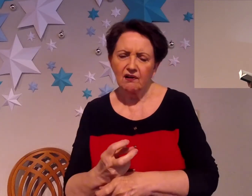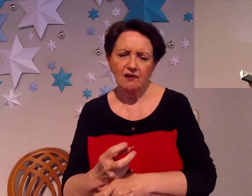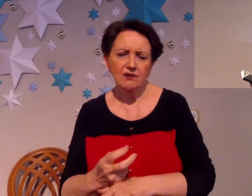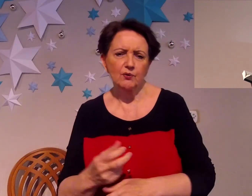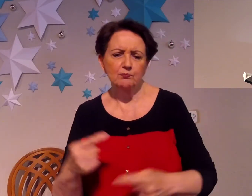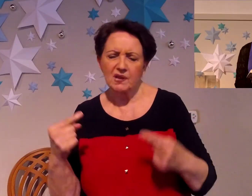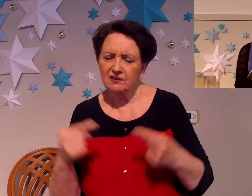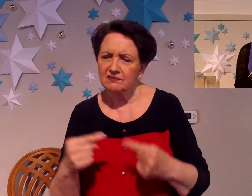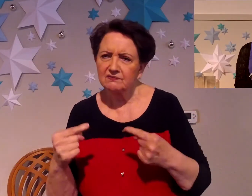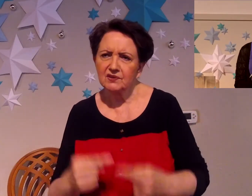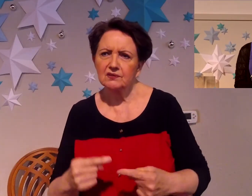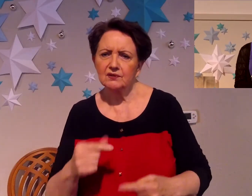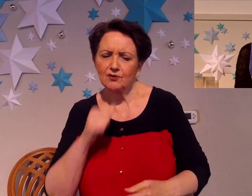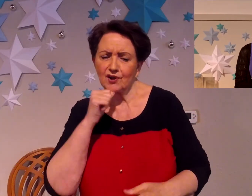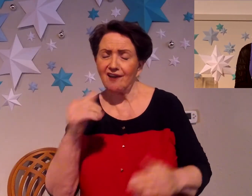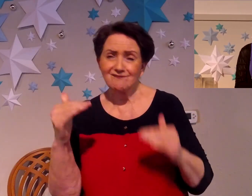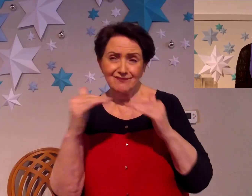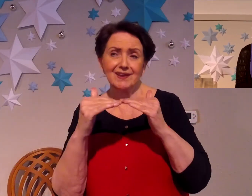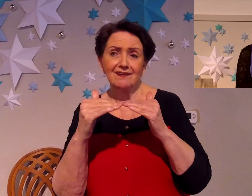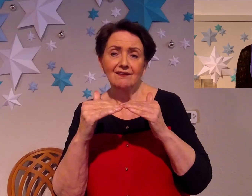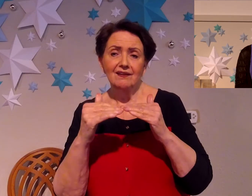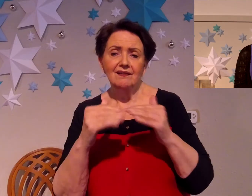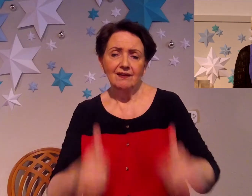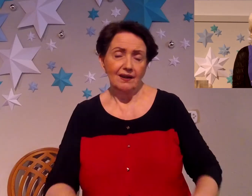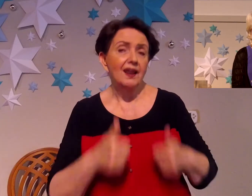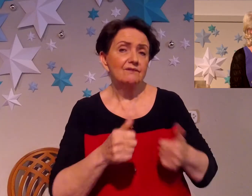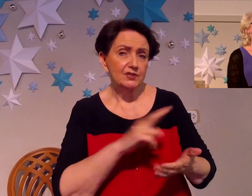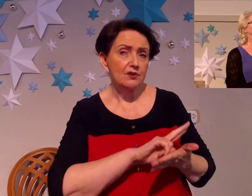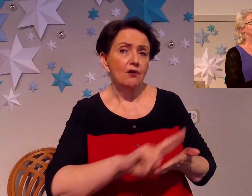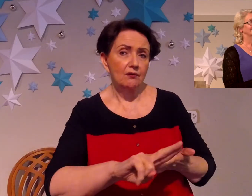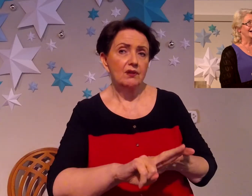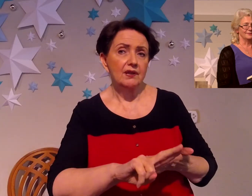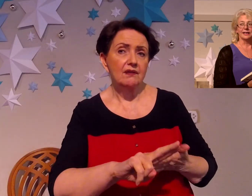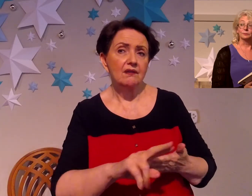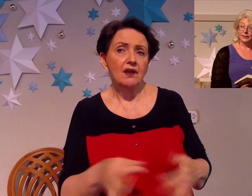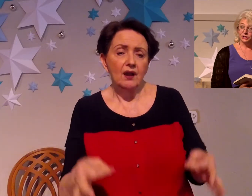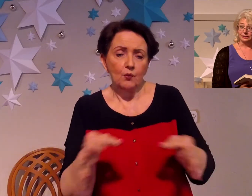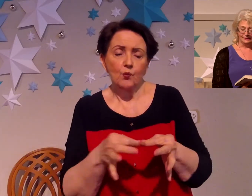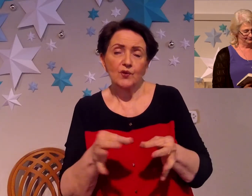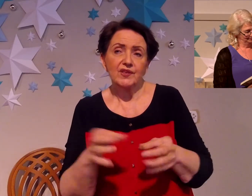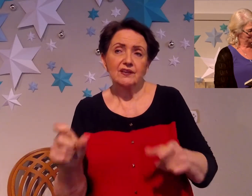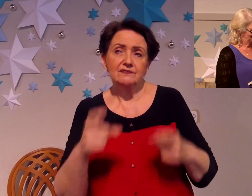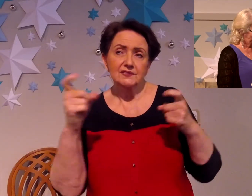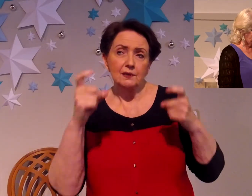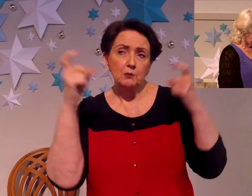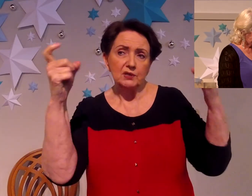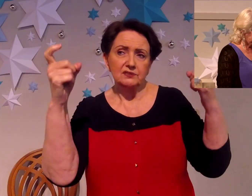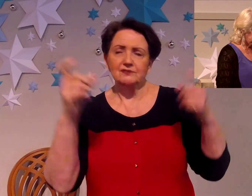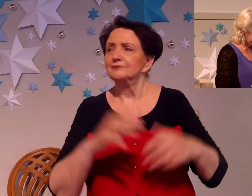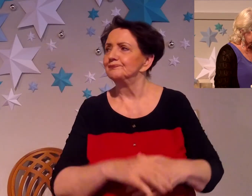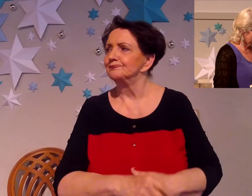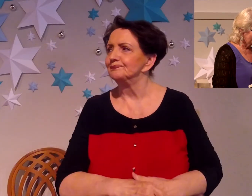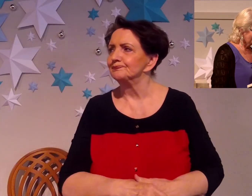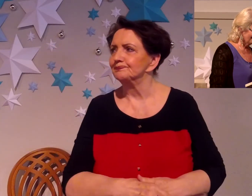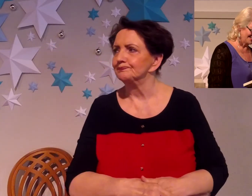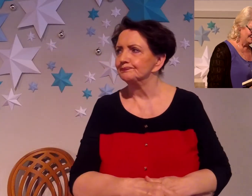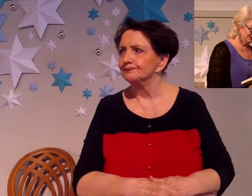life is holy and worthy of celebration.